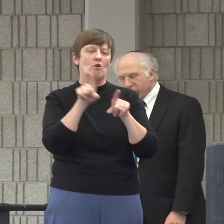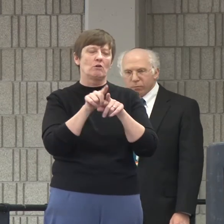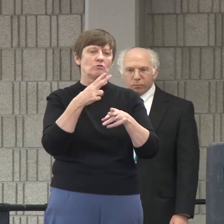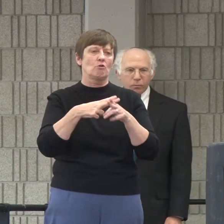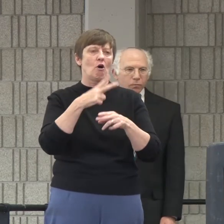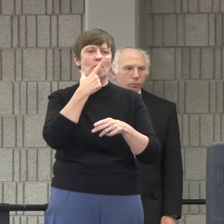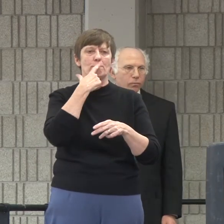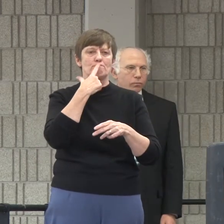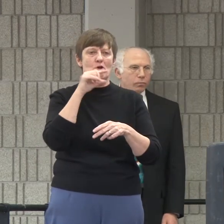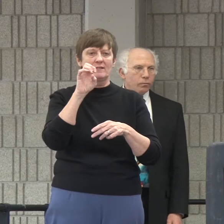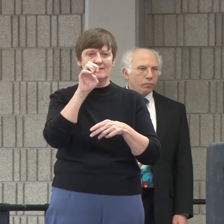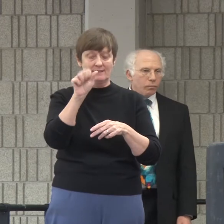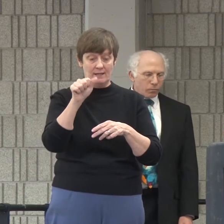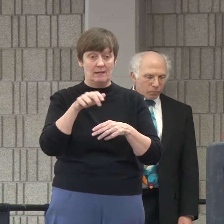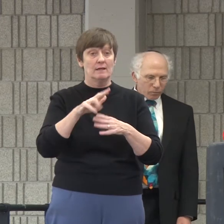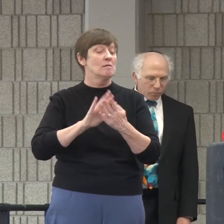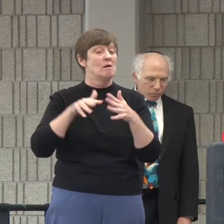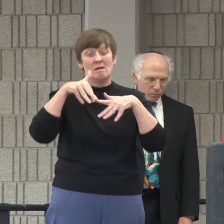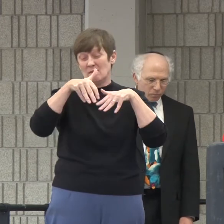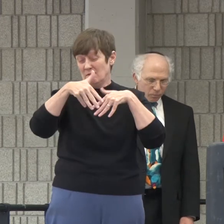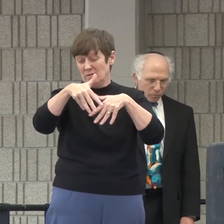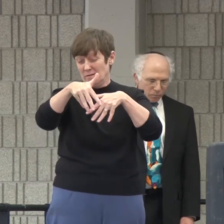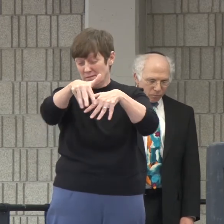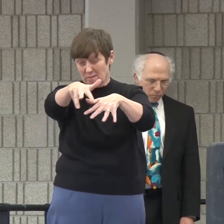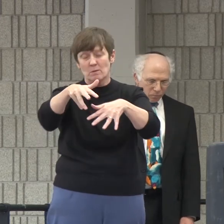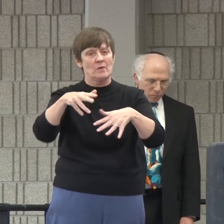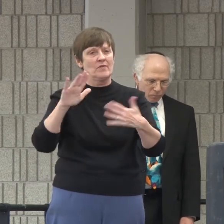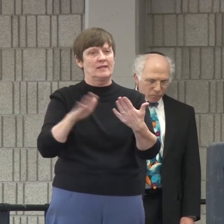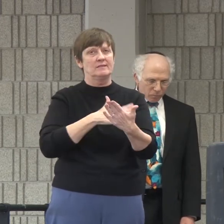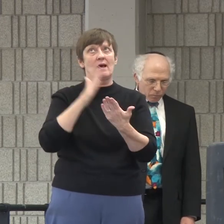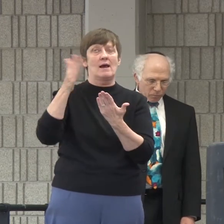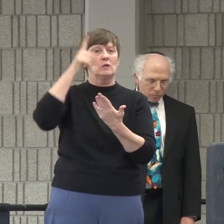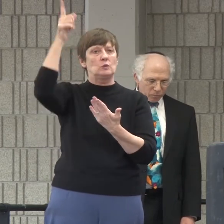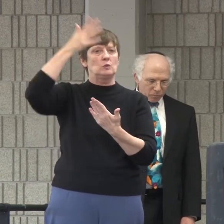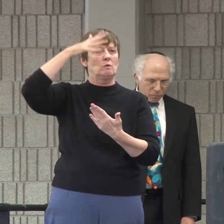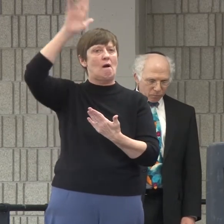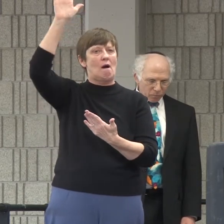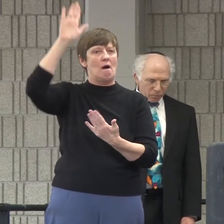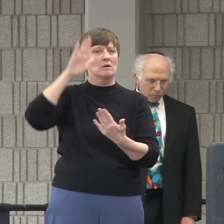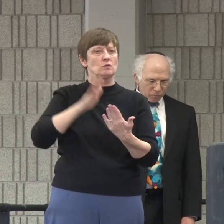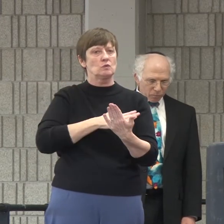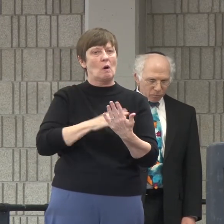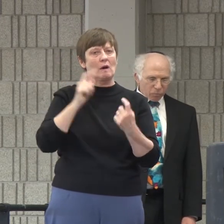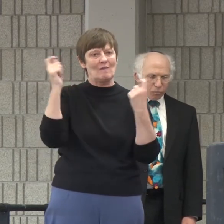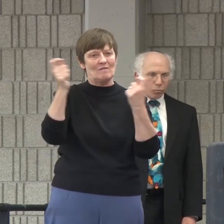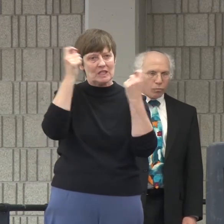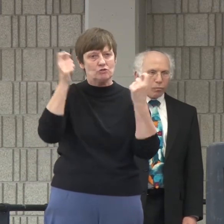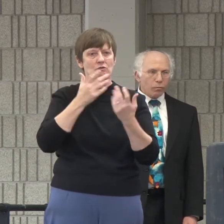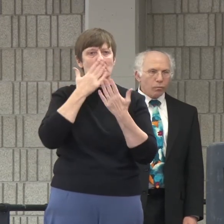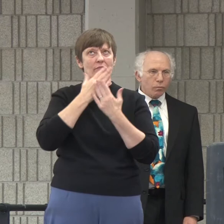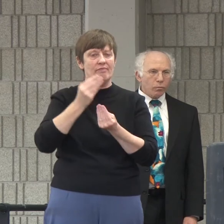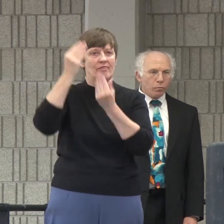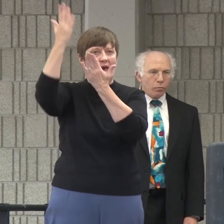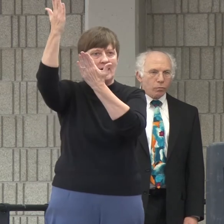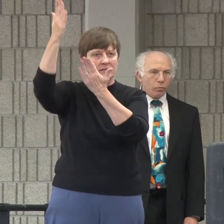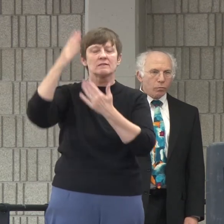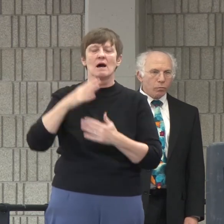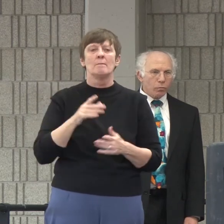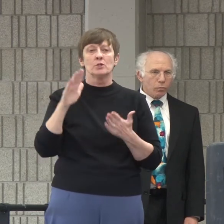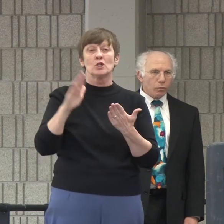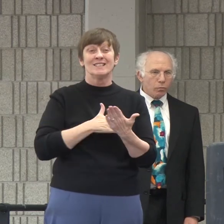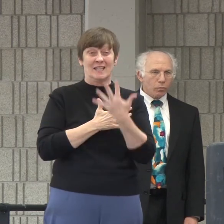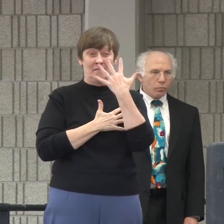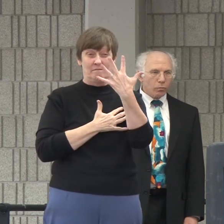they sang a song of victory and thanksgiving to God. And I'm going to sing 5 words from